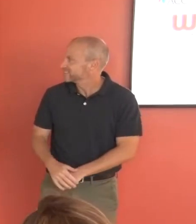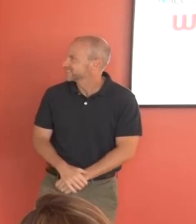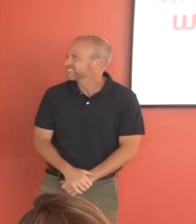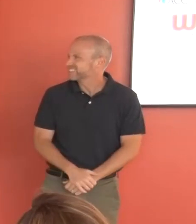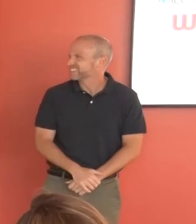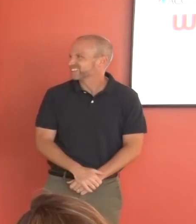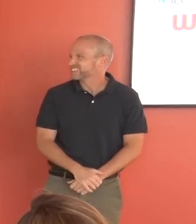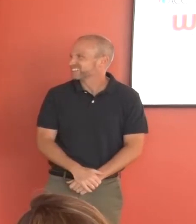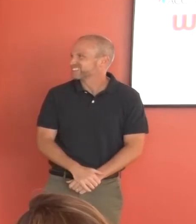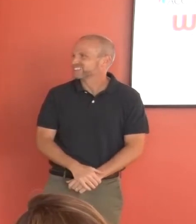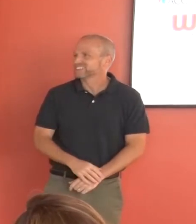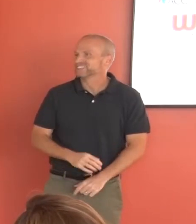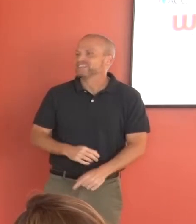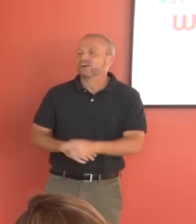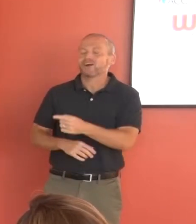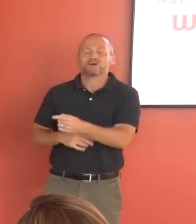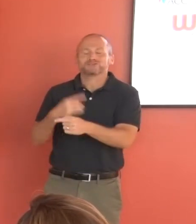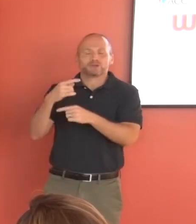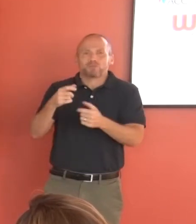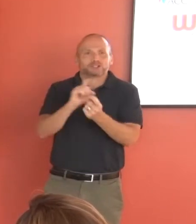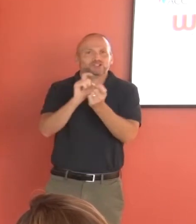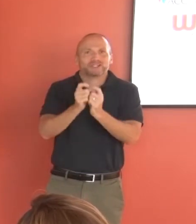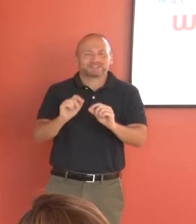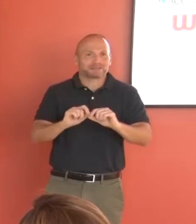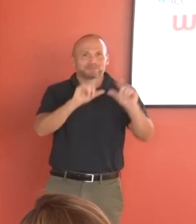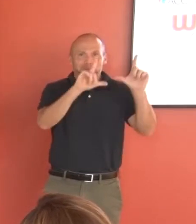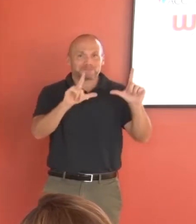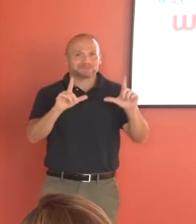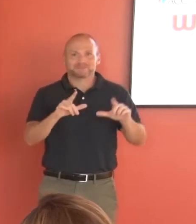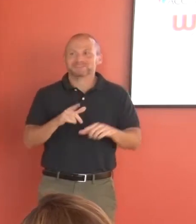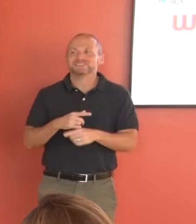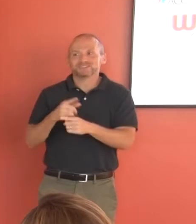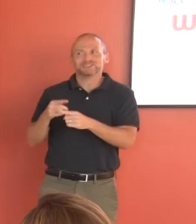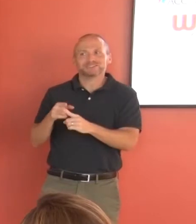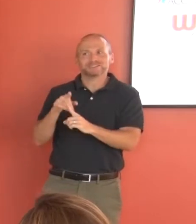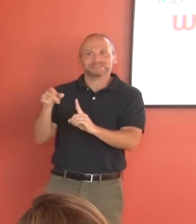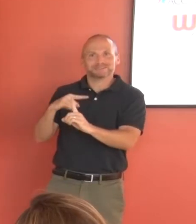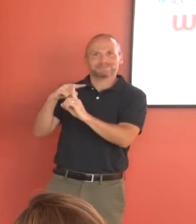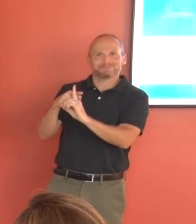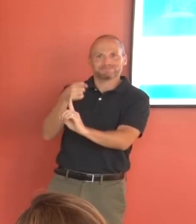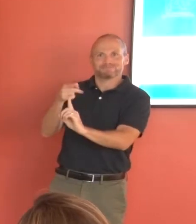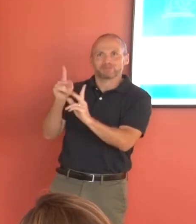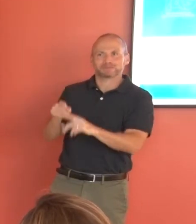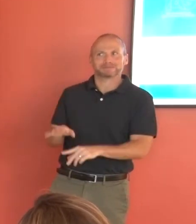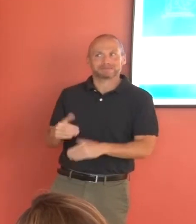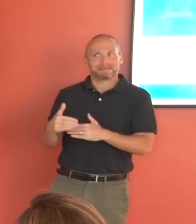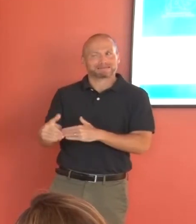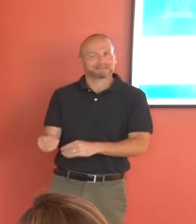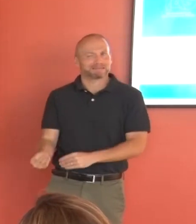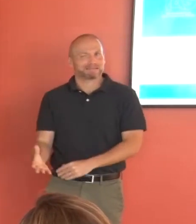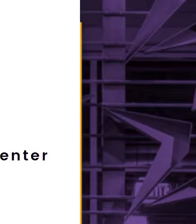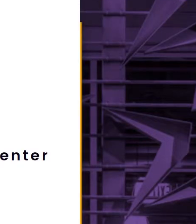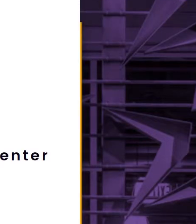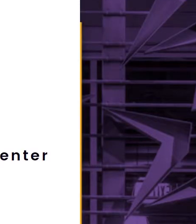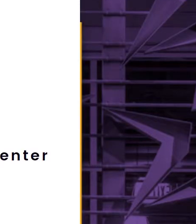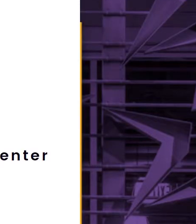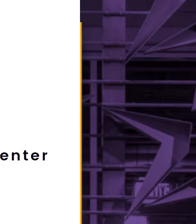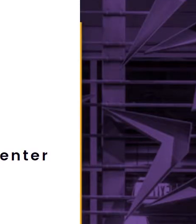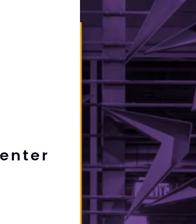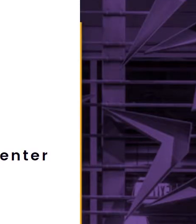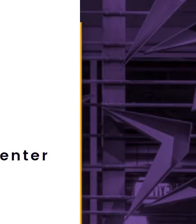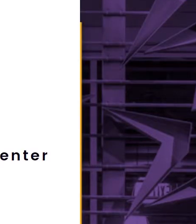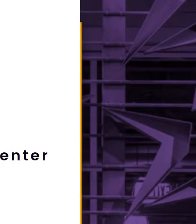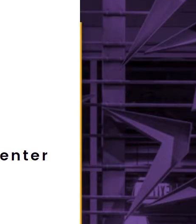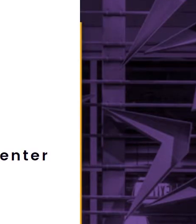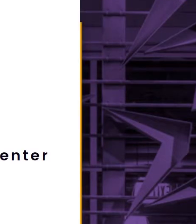Yeah. She's the designated OOP person. So, you know, Hays